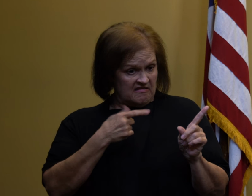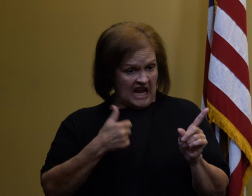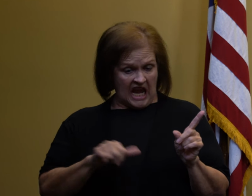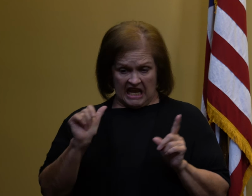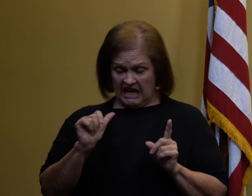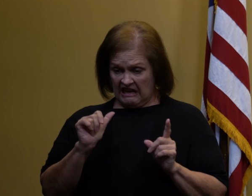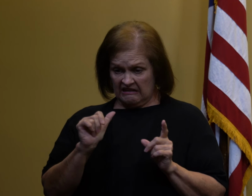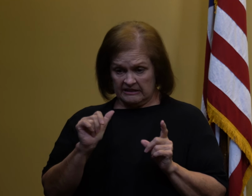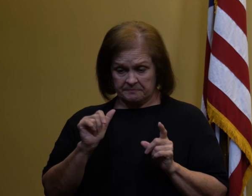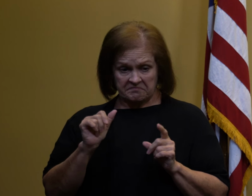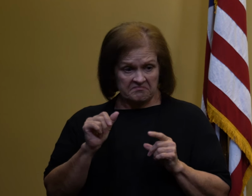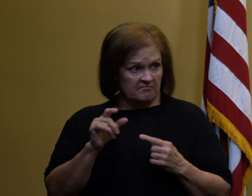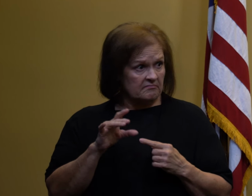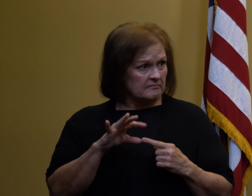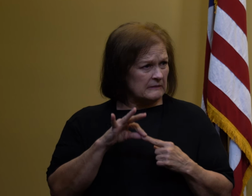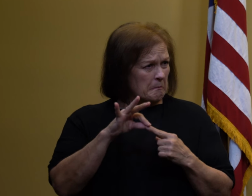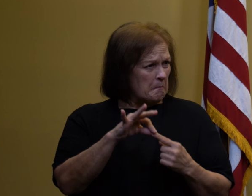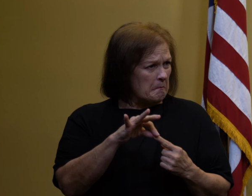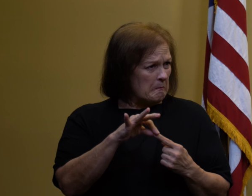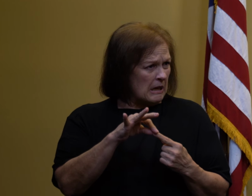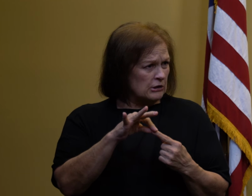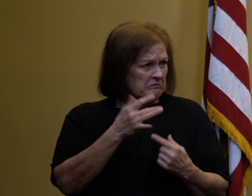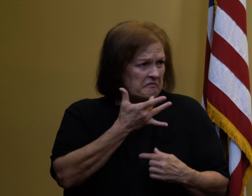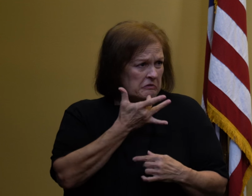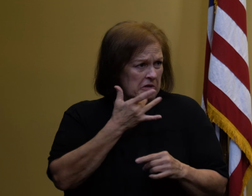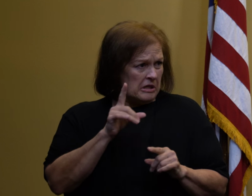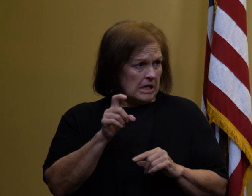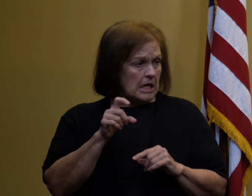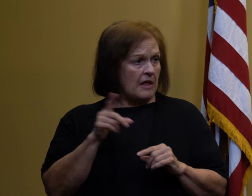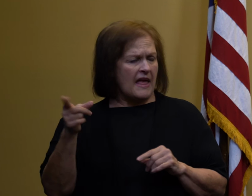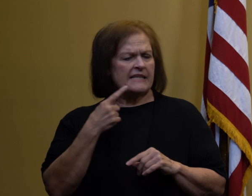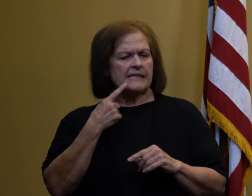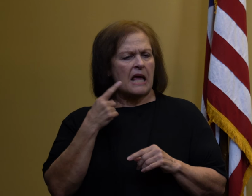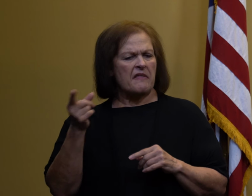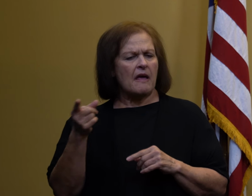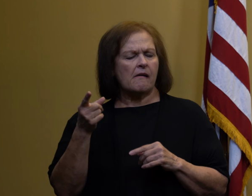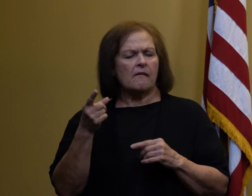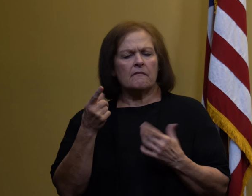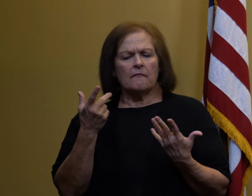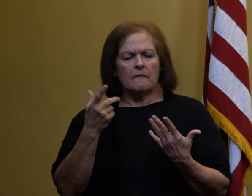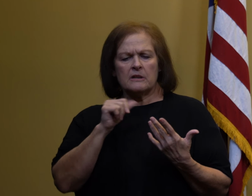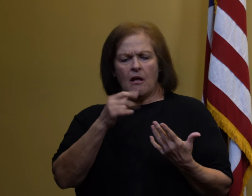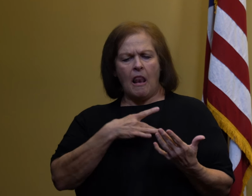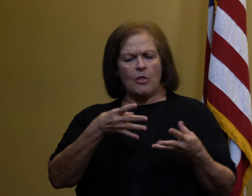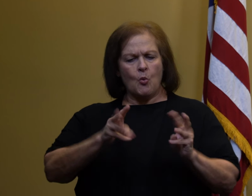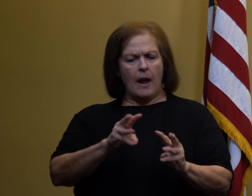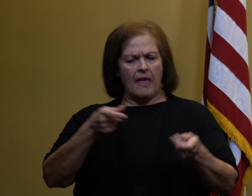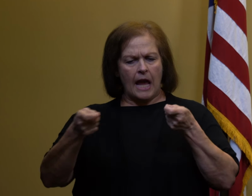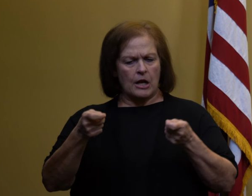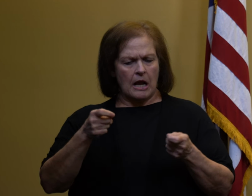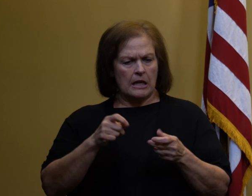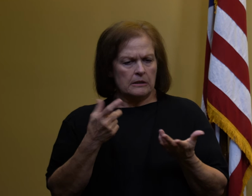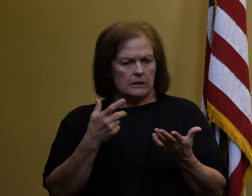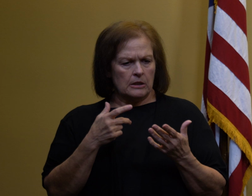investigation? Special treatment, what do you mean? Special treatment. So one of the things that they're looking at is how it was handled, of whether, because of who the person was